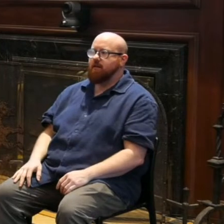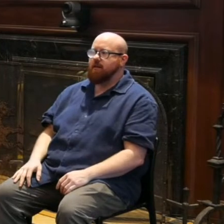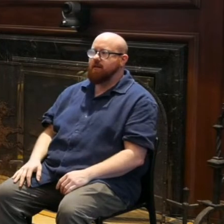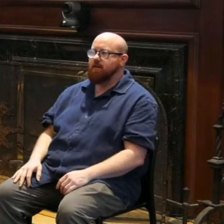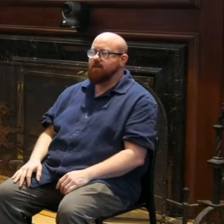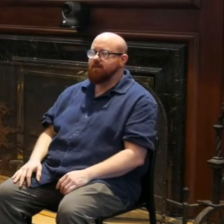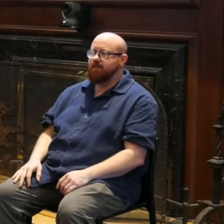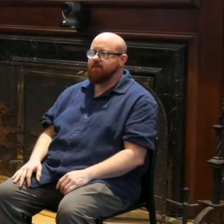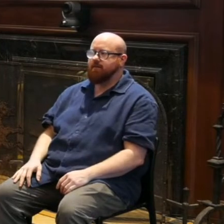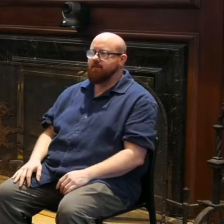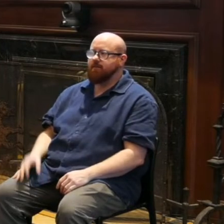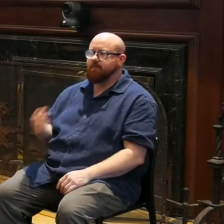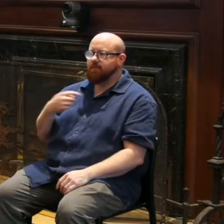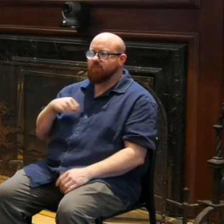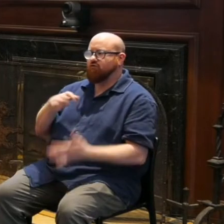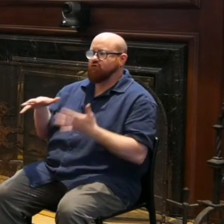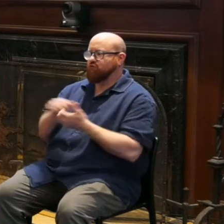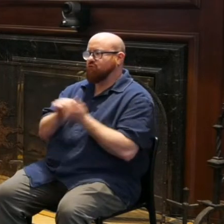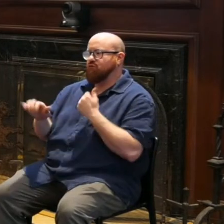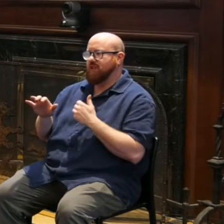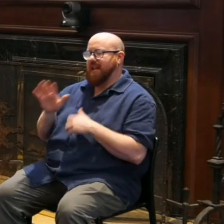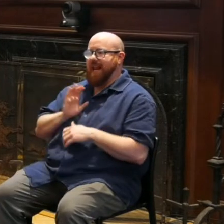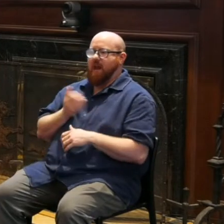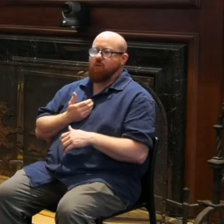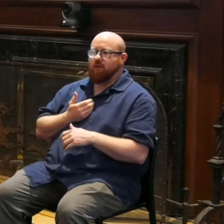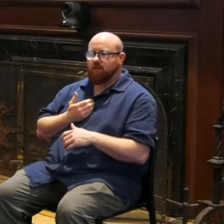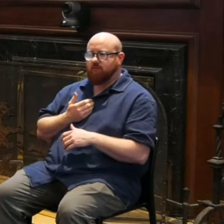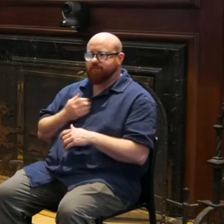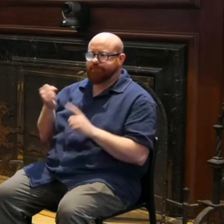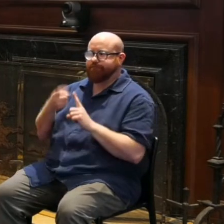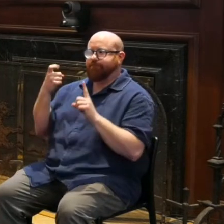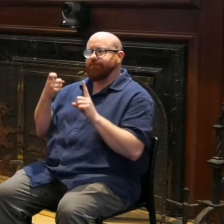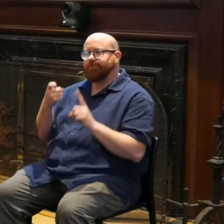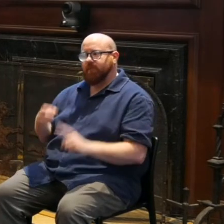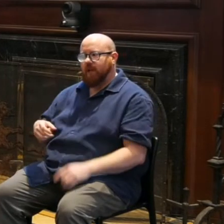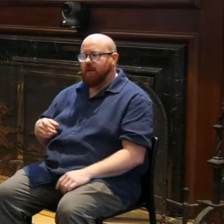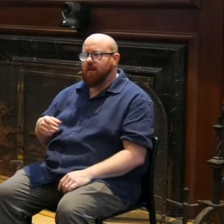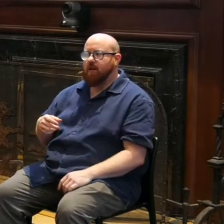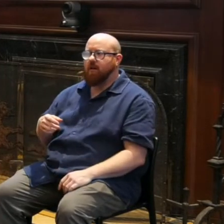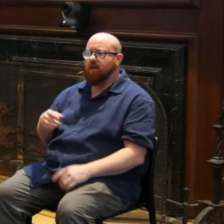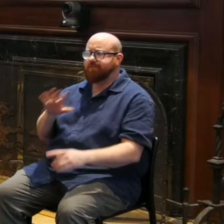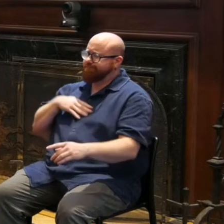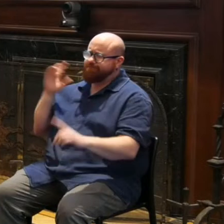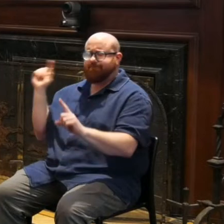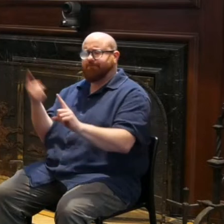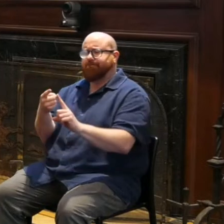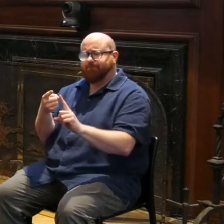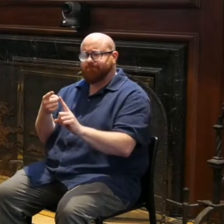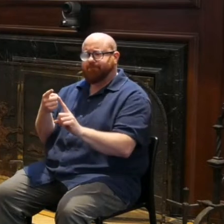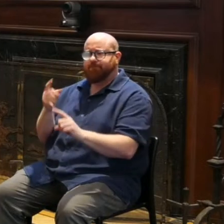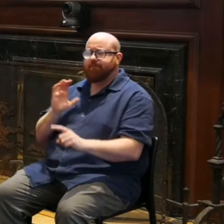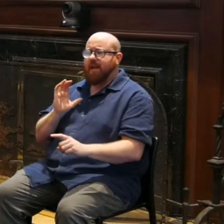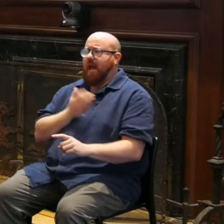habits and ruinous compulsions? More to the point, might not our fellow creatures praise, each in their own